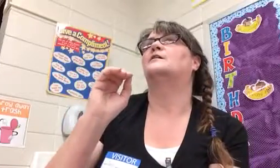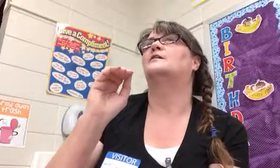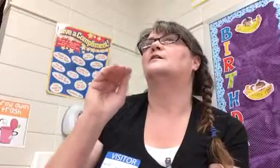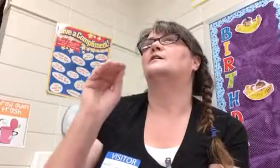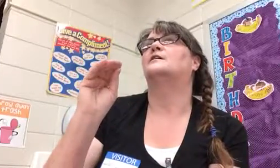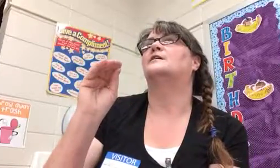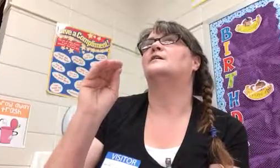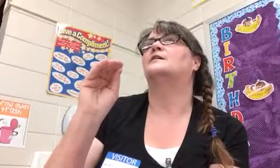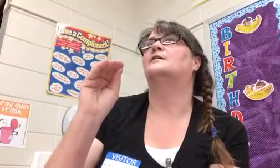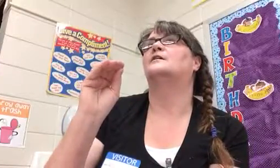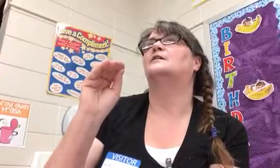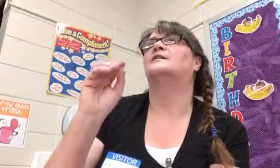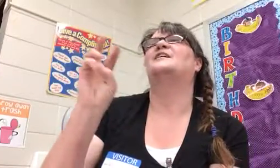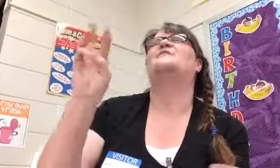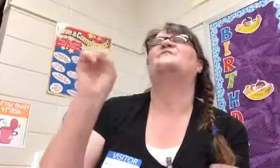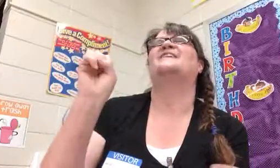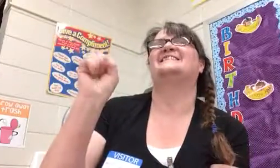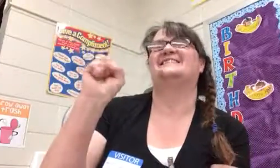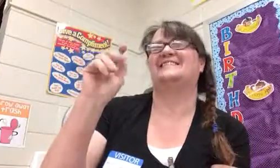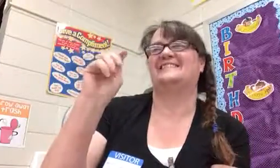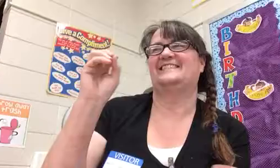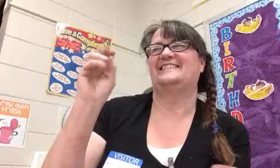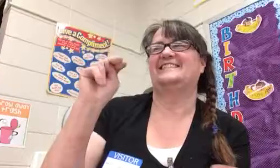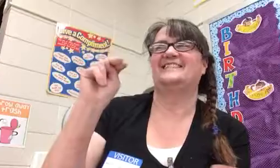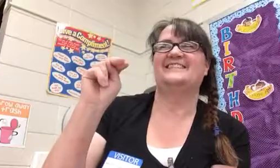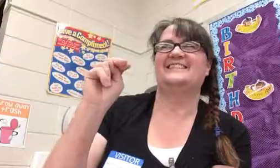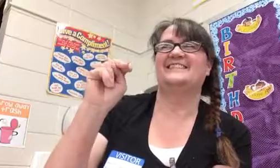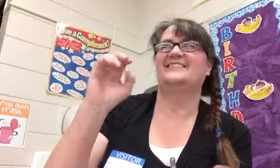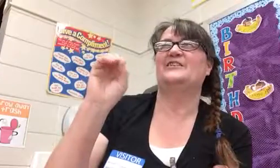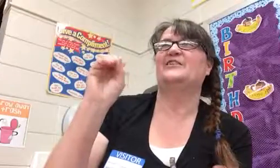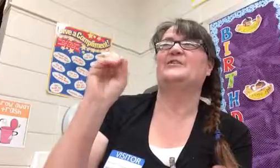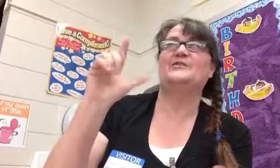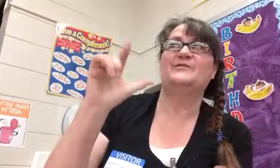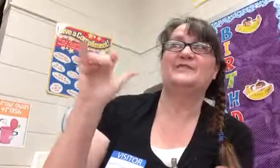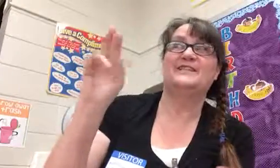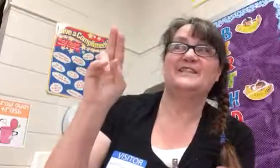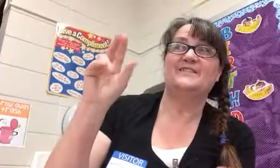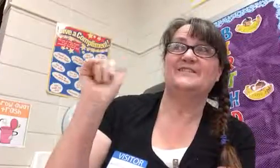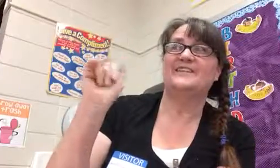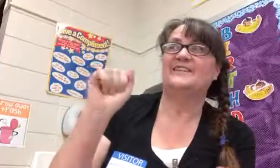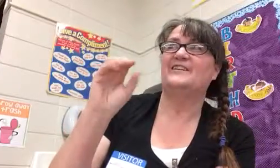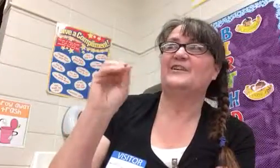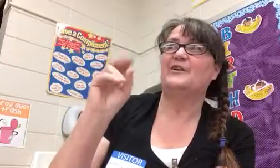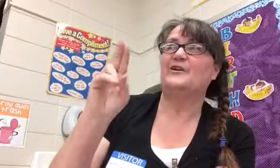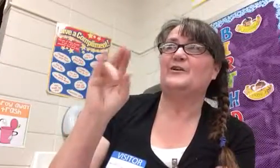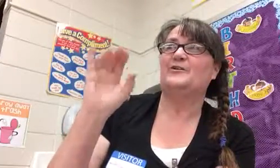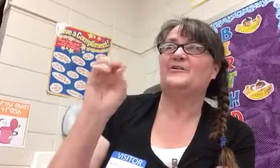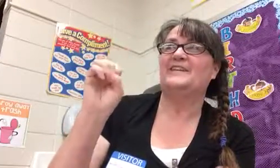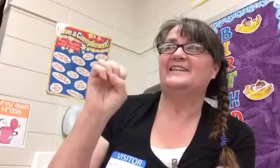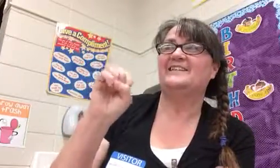Hi, my name is Weston. Hi, my name is Olivia. Hi, my name is Owen. Hi, my name is Kayla. Go ahead,